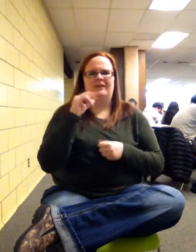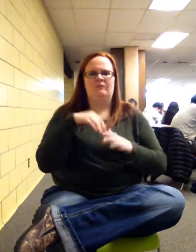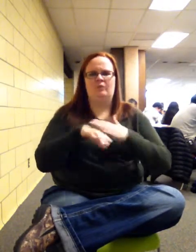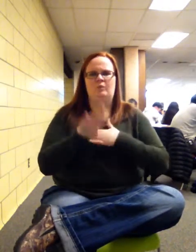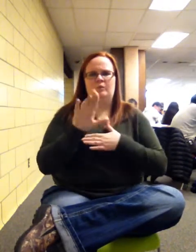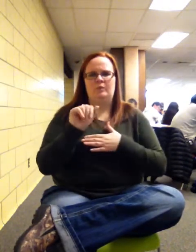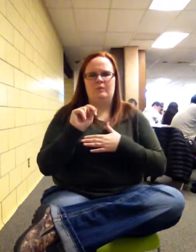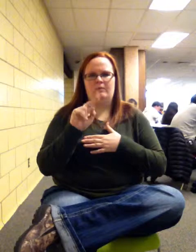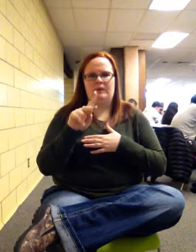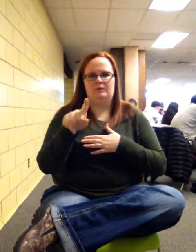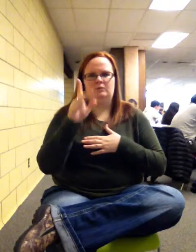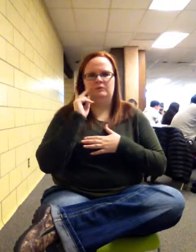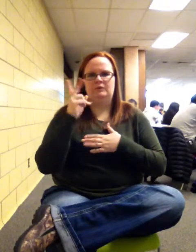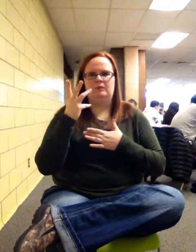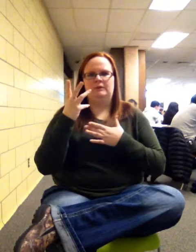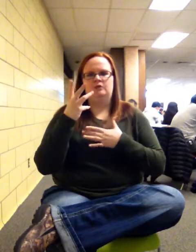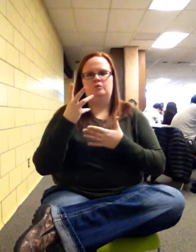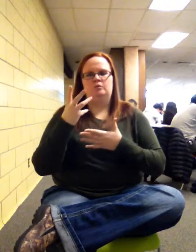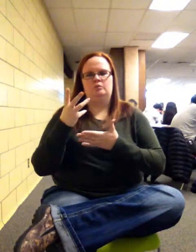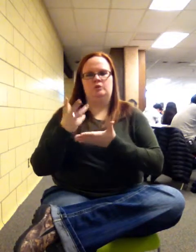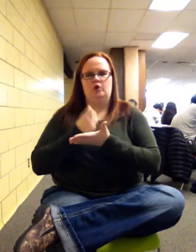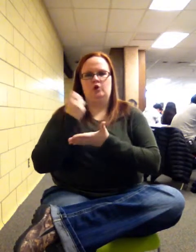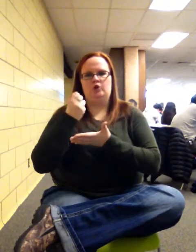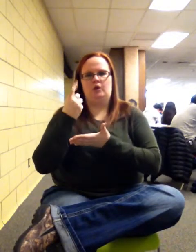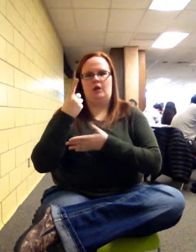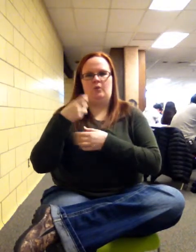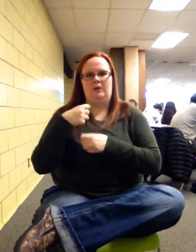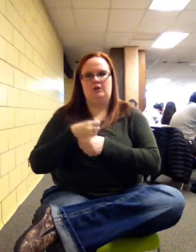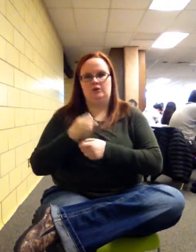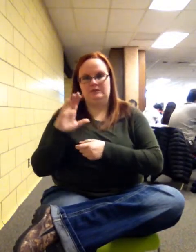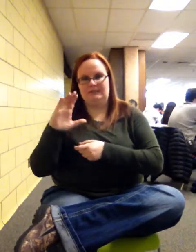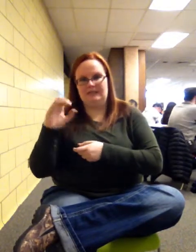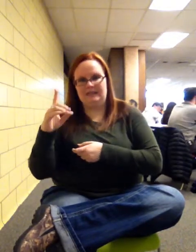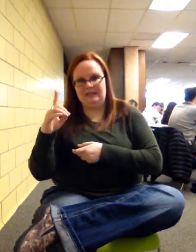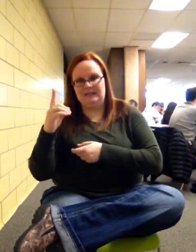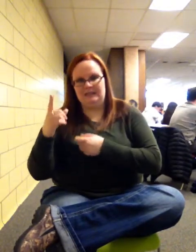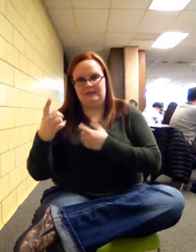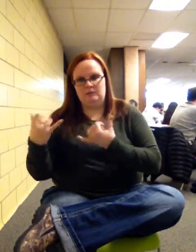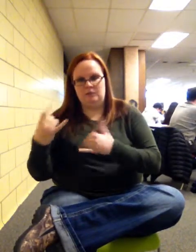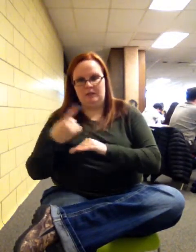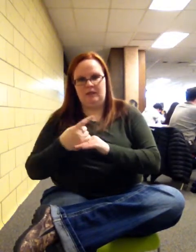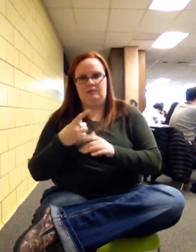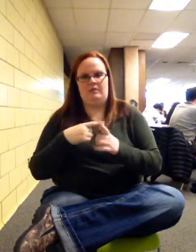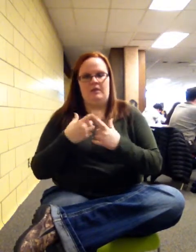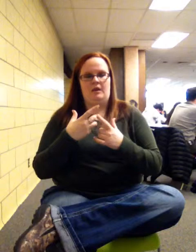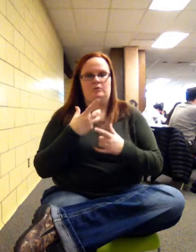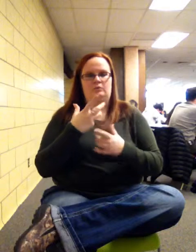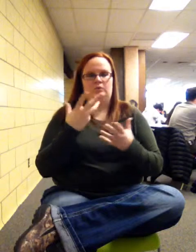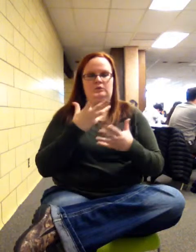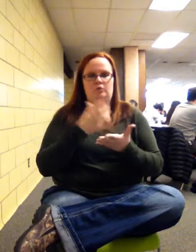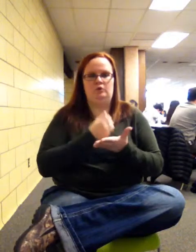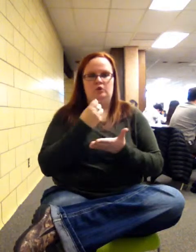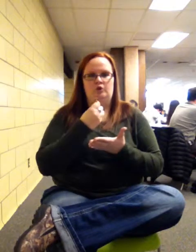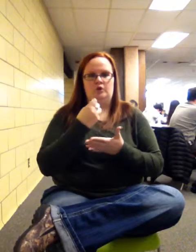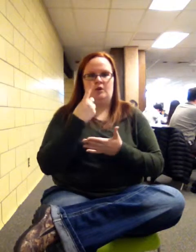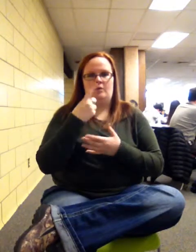see what you would earn on a 1 year CD today, and then what you would earn on a 1 year CD a year from now. I've walked